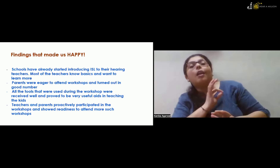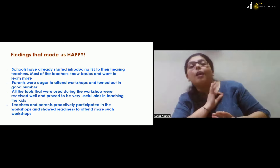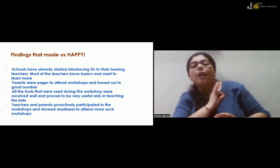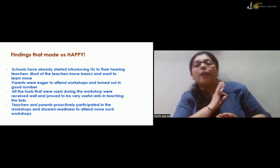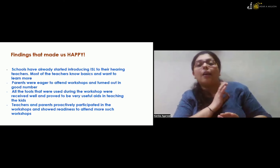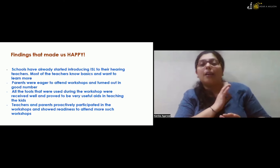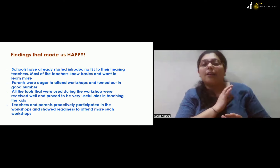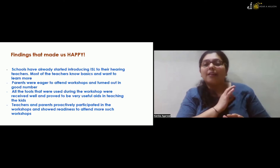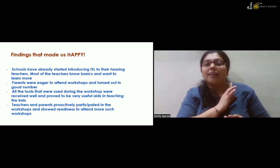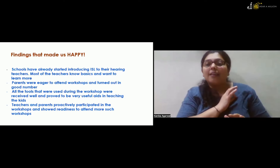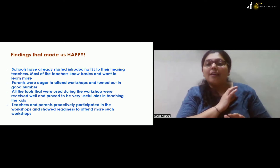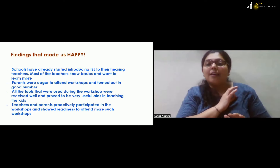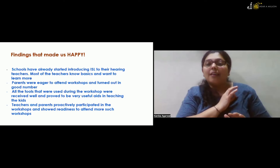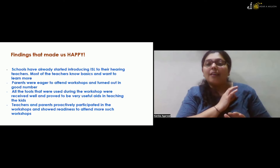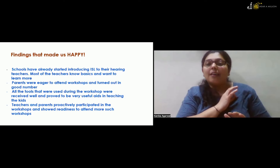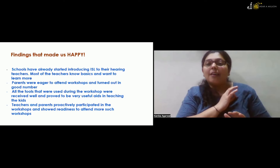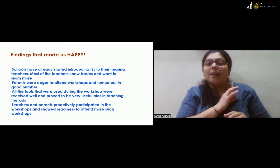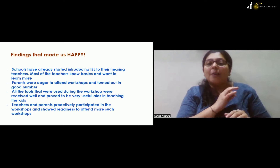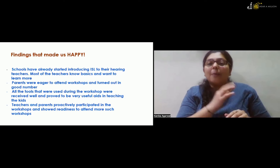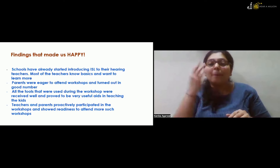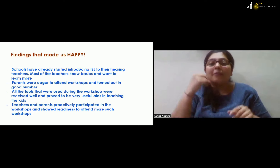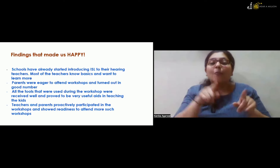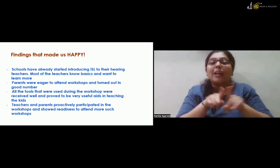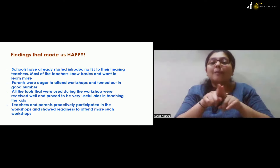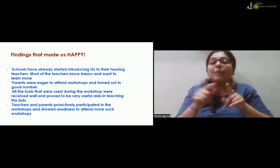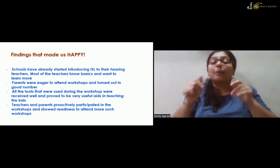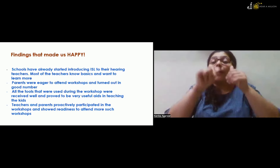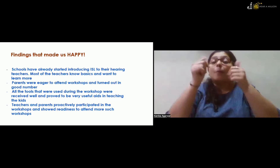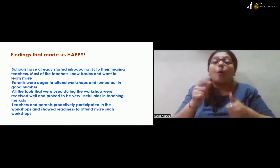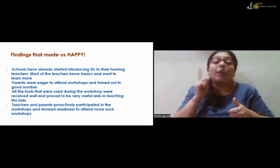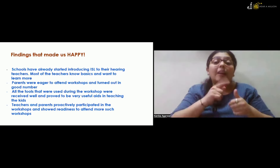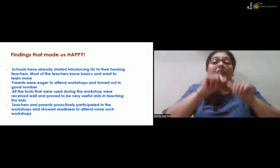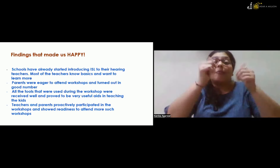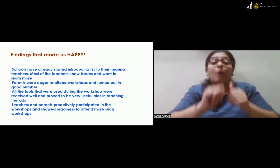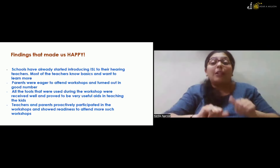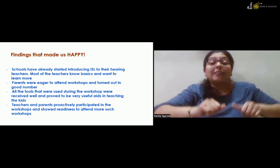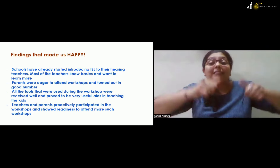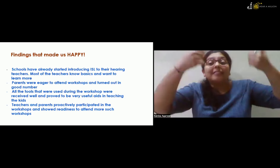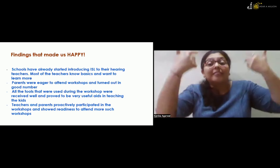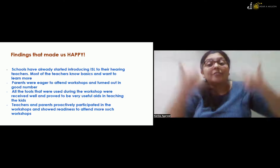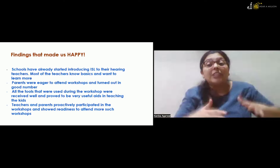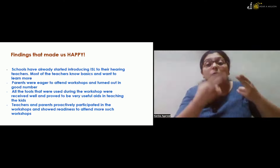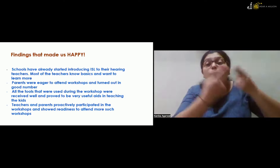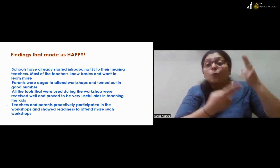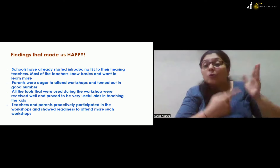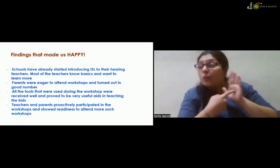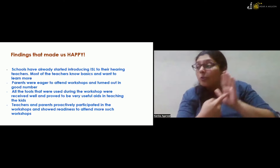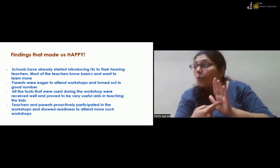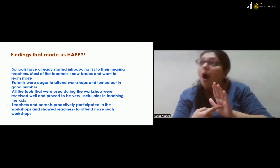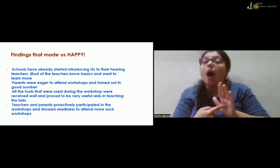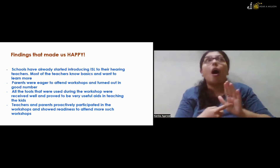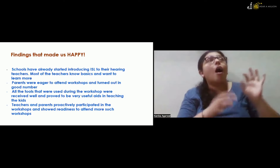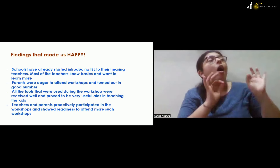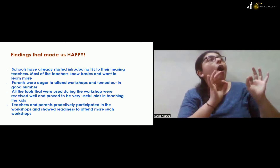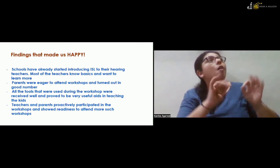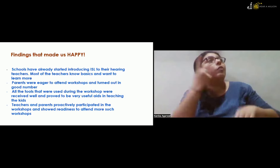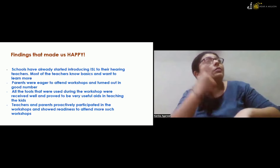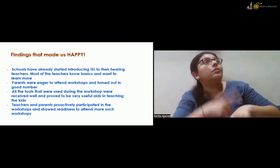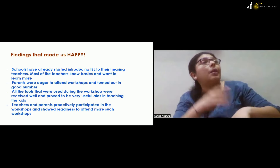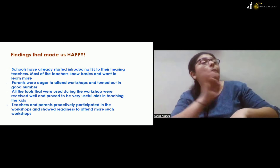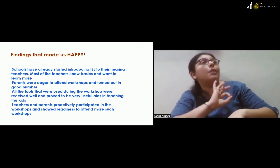showed to these stakeholders. They really received it well and liked it very much. For example, the success